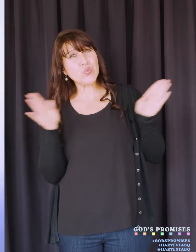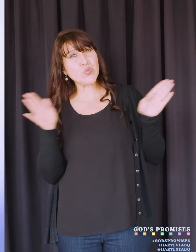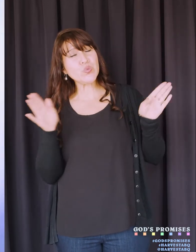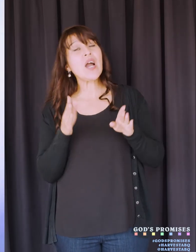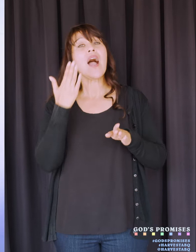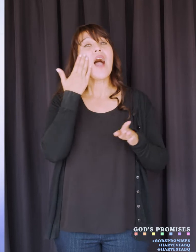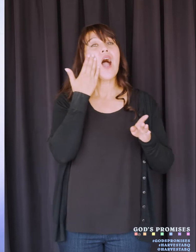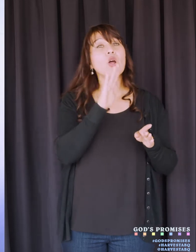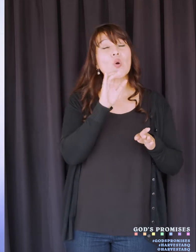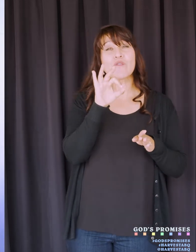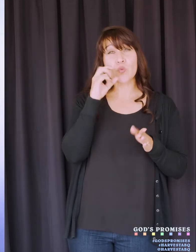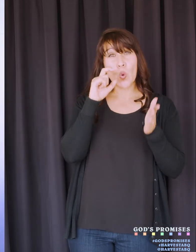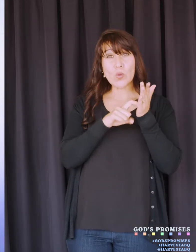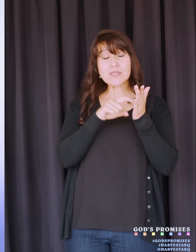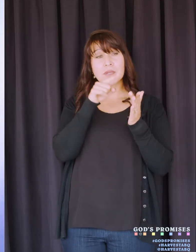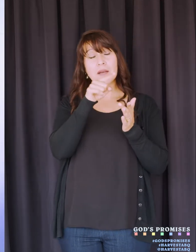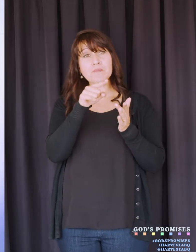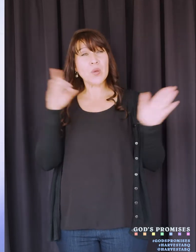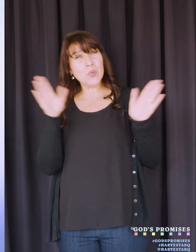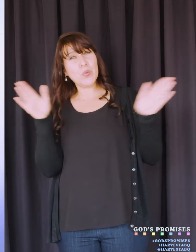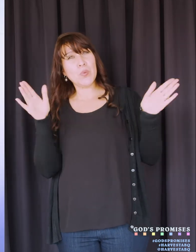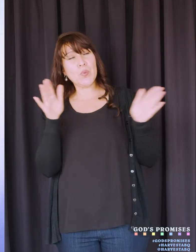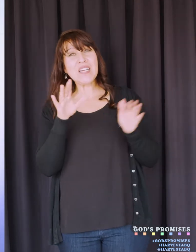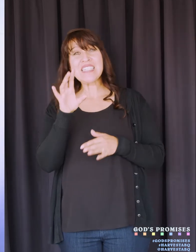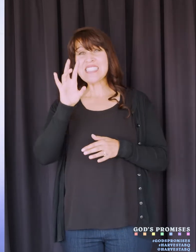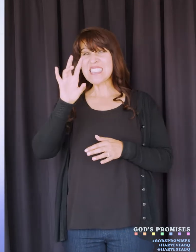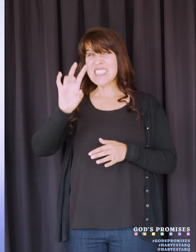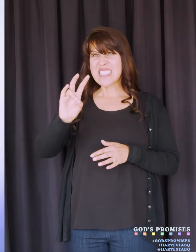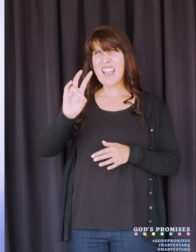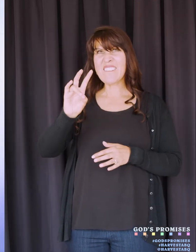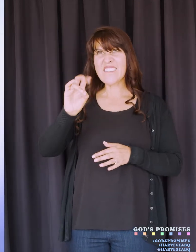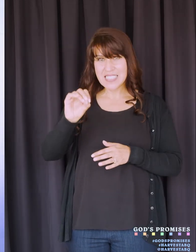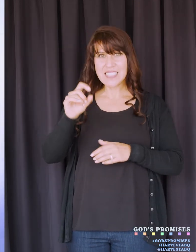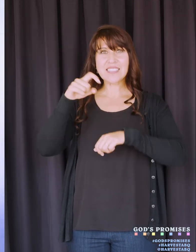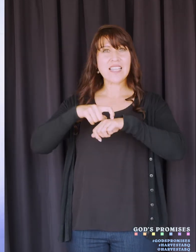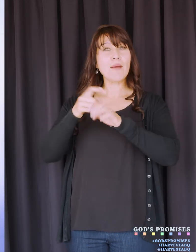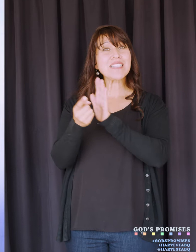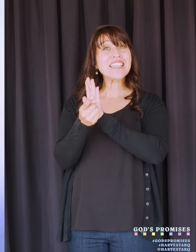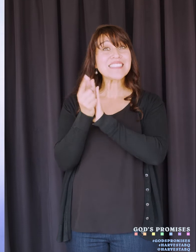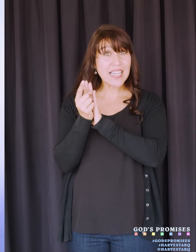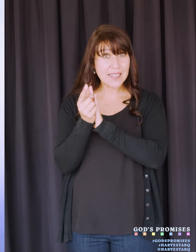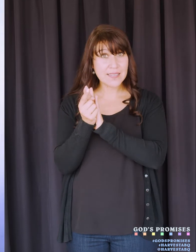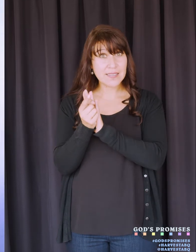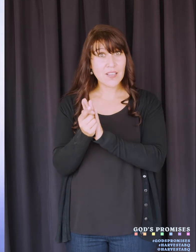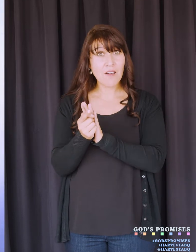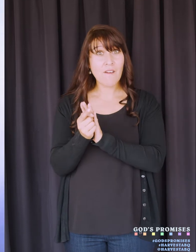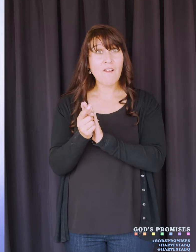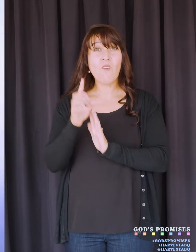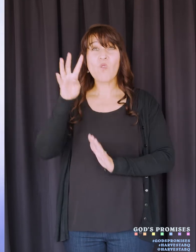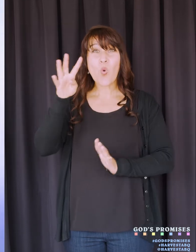know if you know this, but a hummingbird flaps its wings 70 times a second. That's